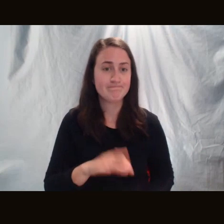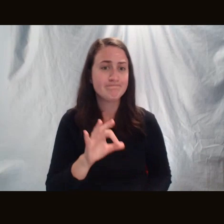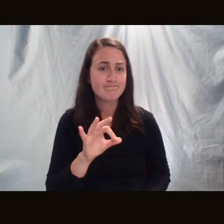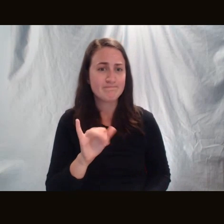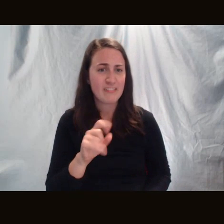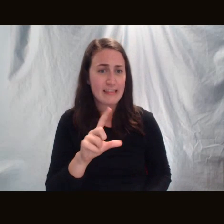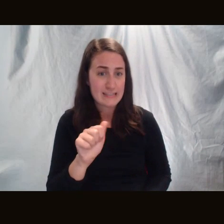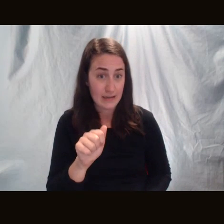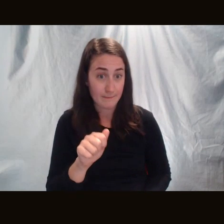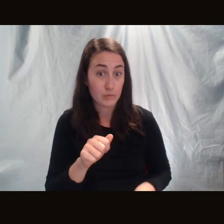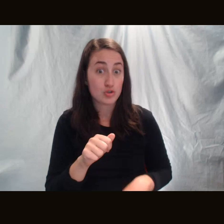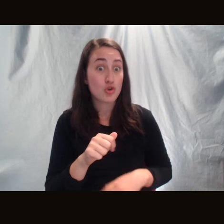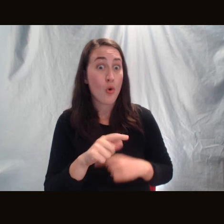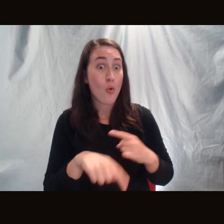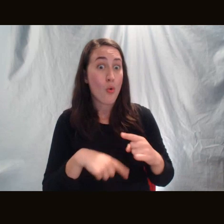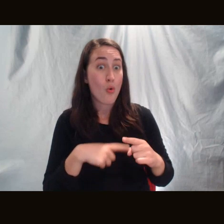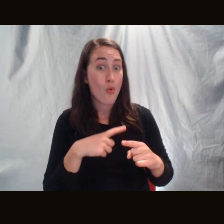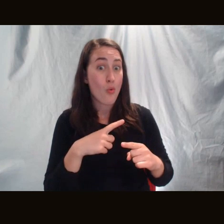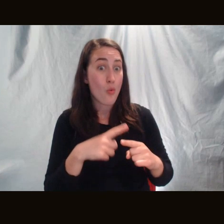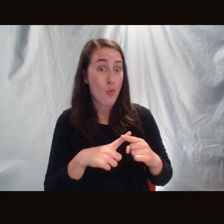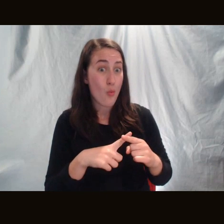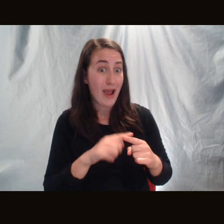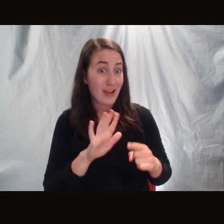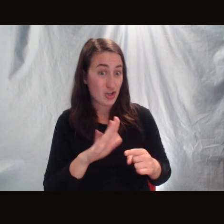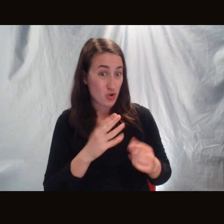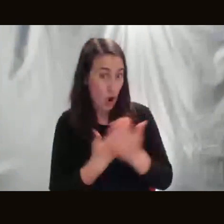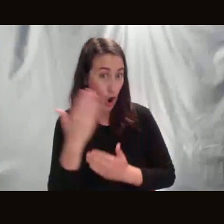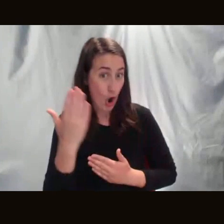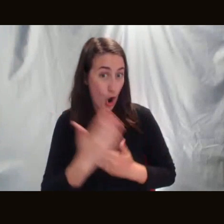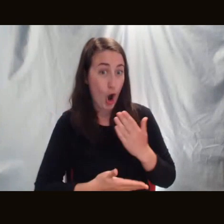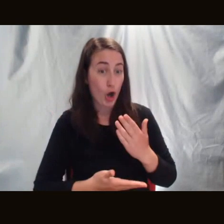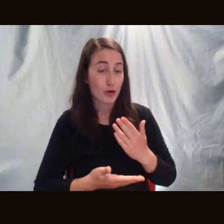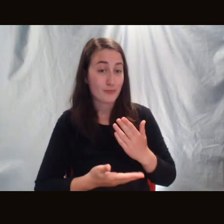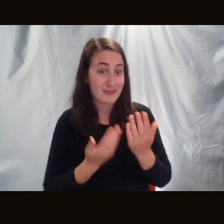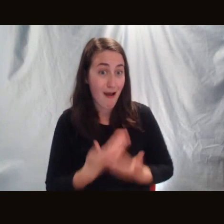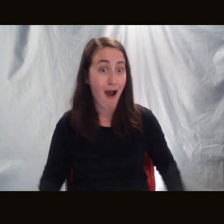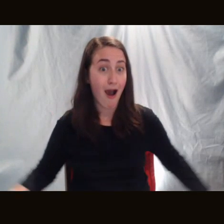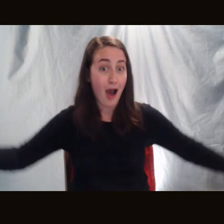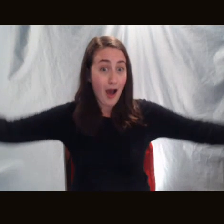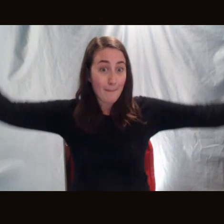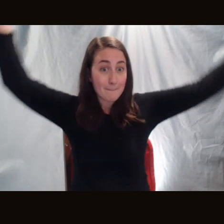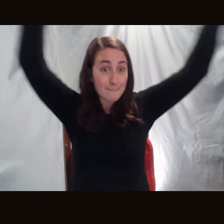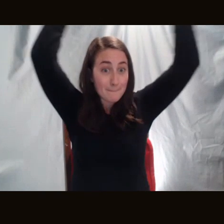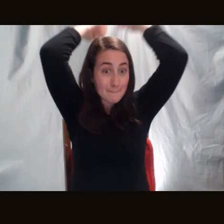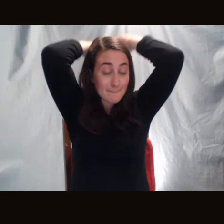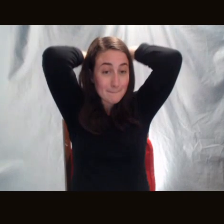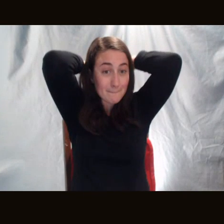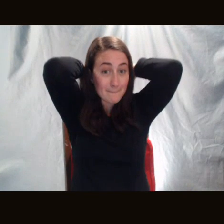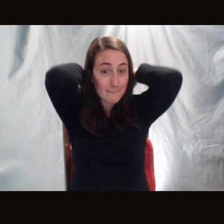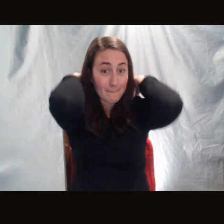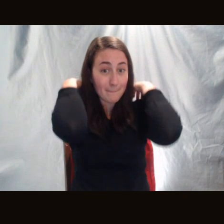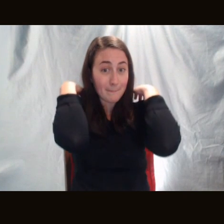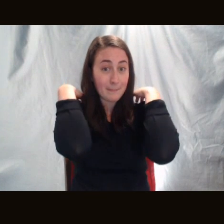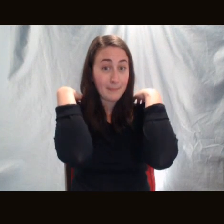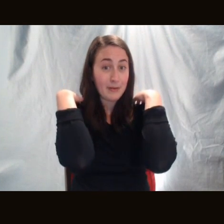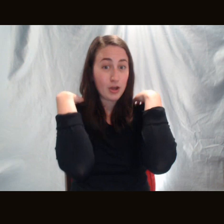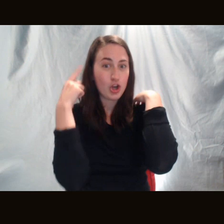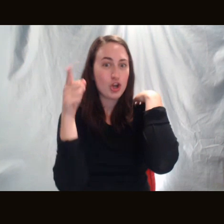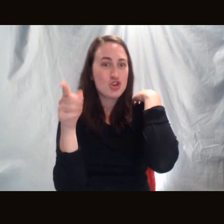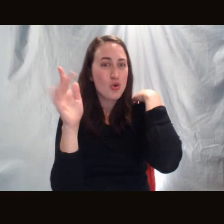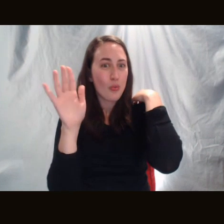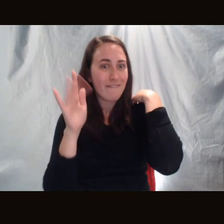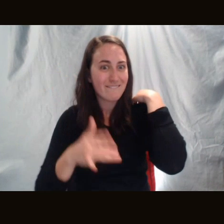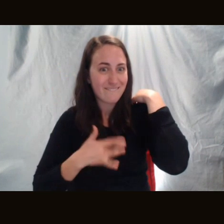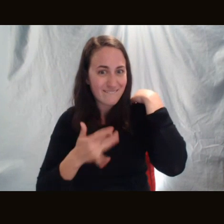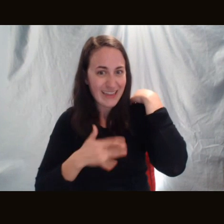when your arms come up behind the head and coming in front, going to basic position with your arms, you're going to feel this arm